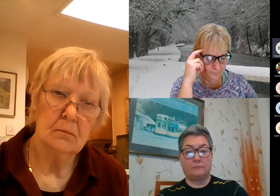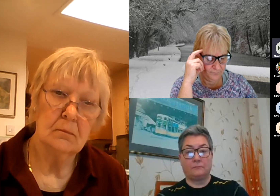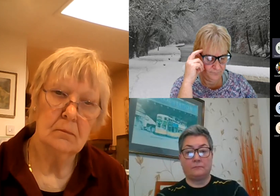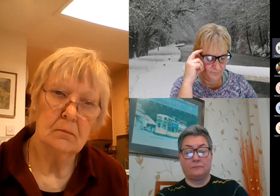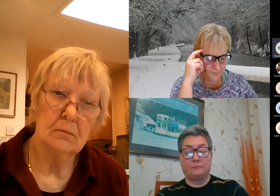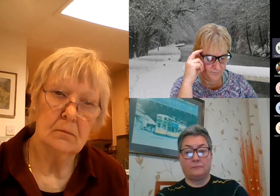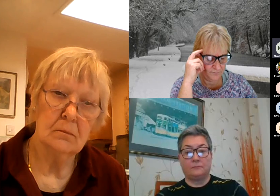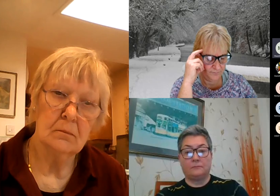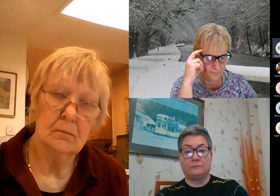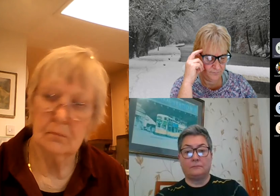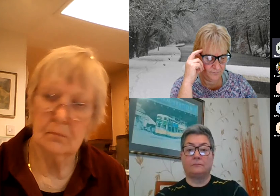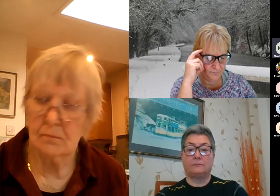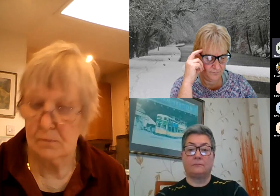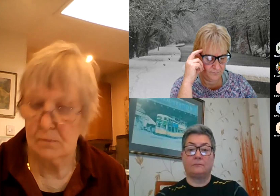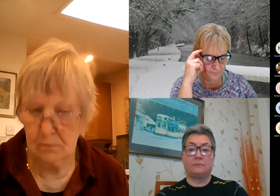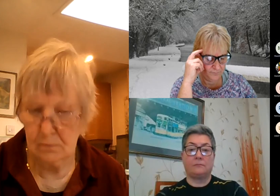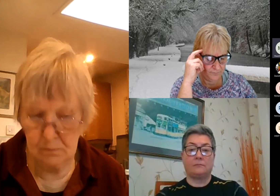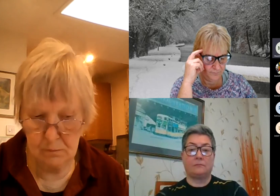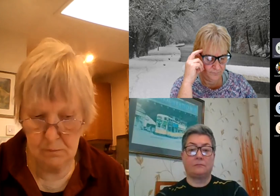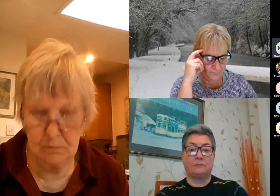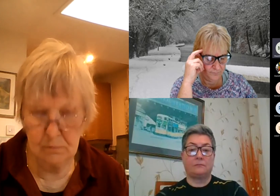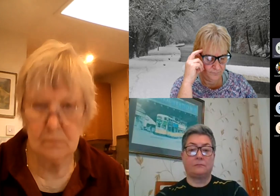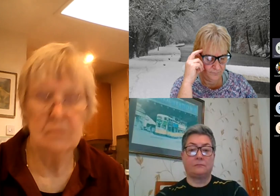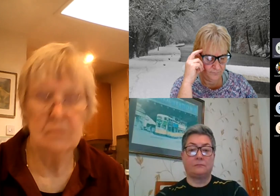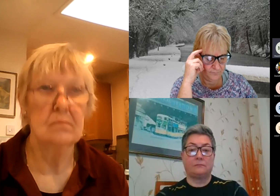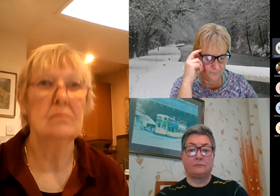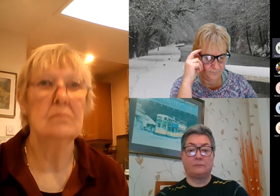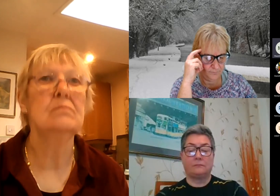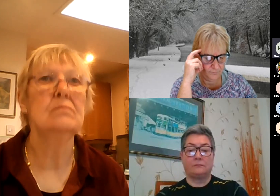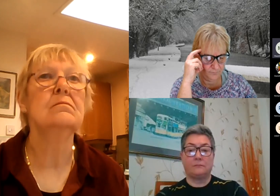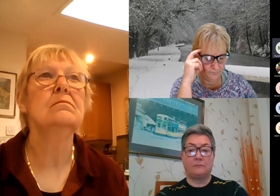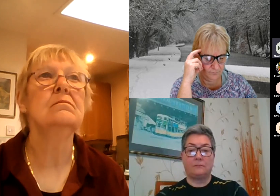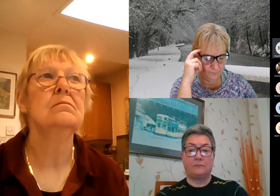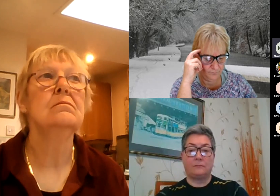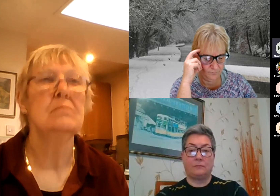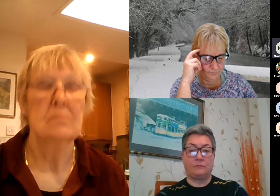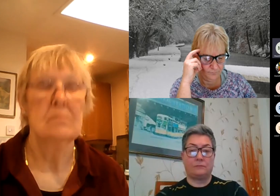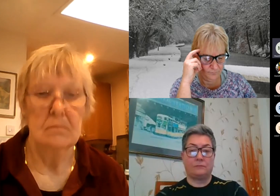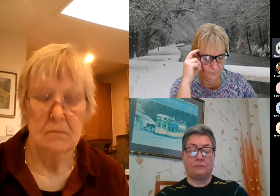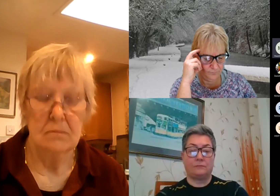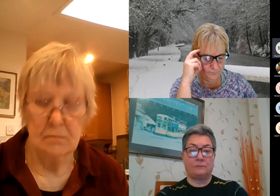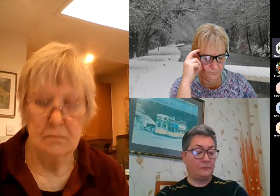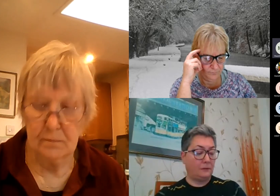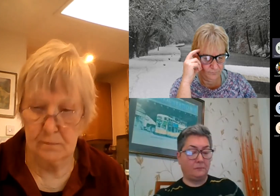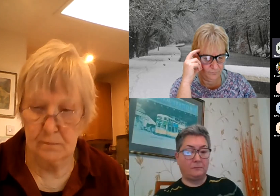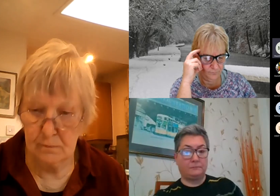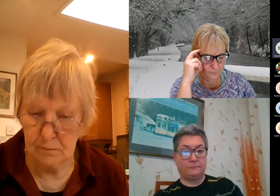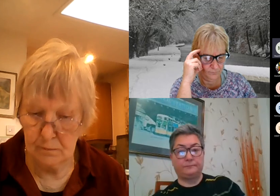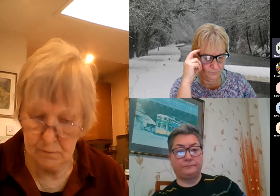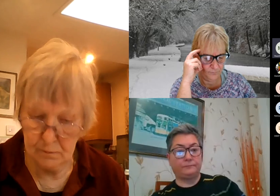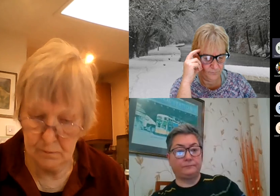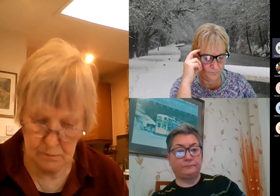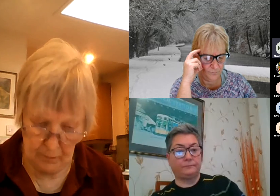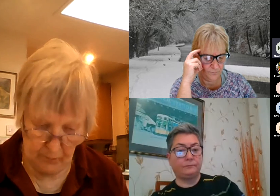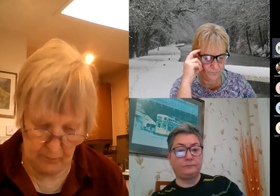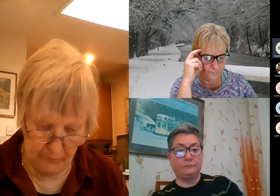The reason I say that is because that effectively sets out case law to say that